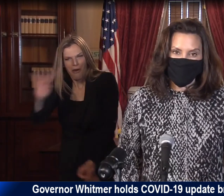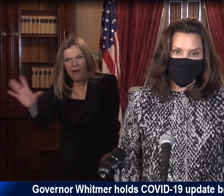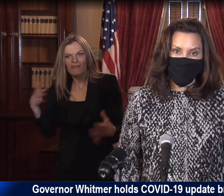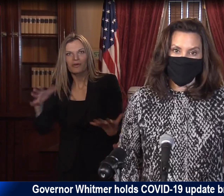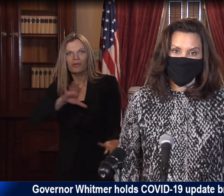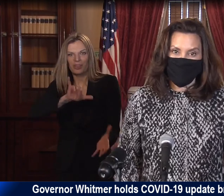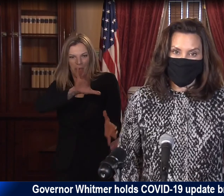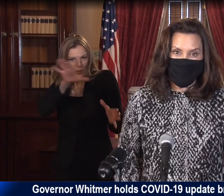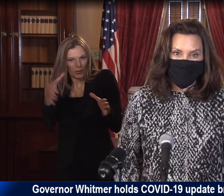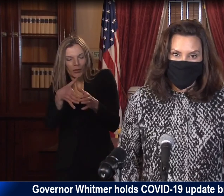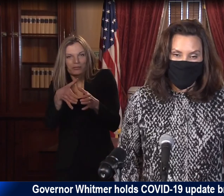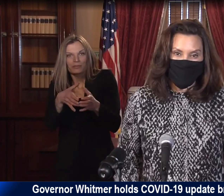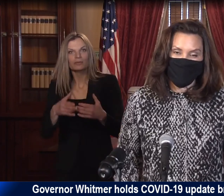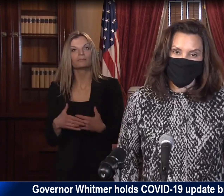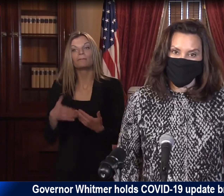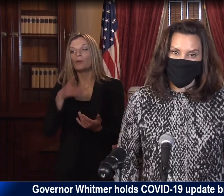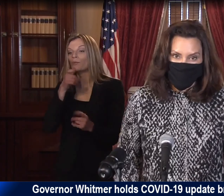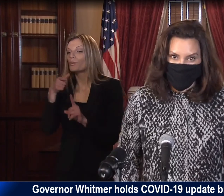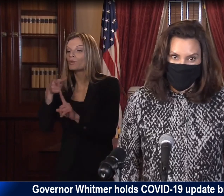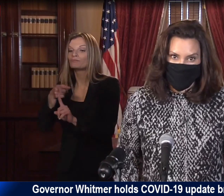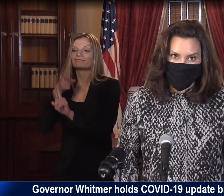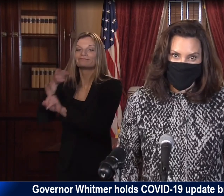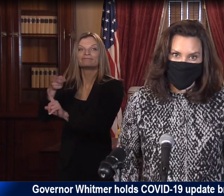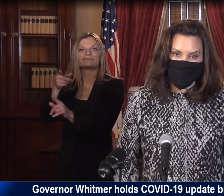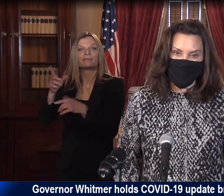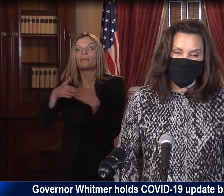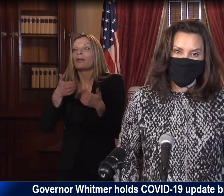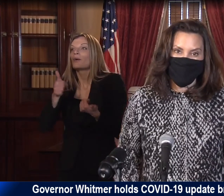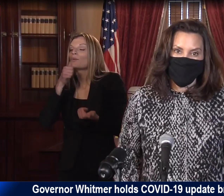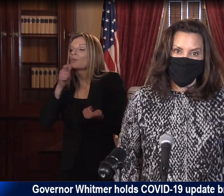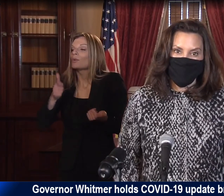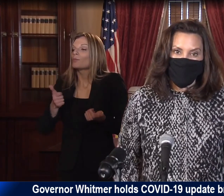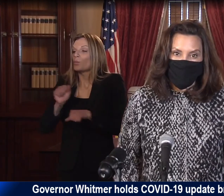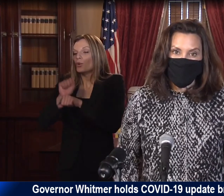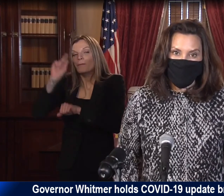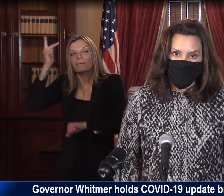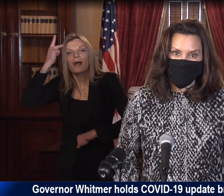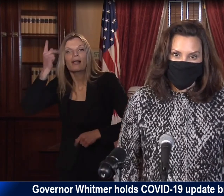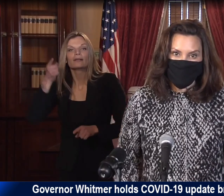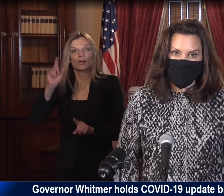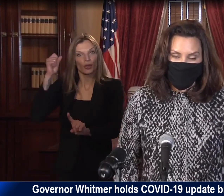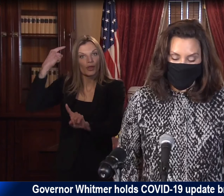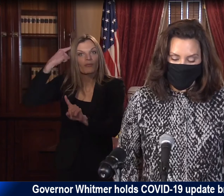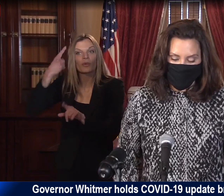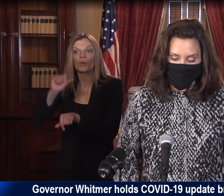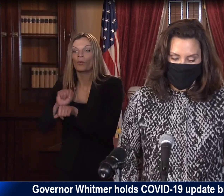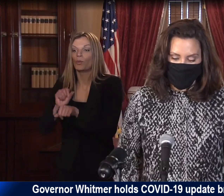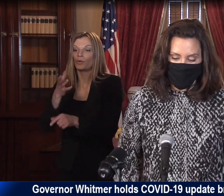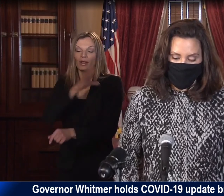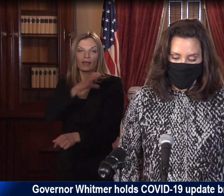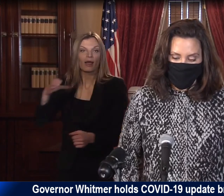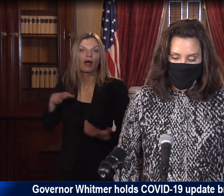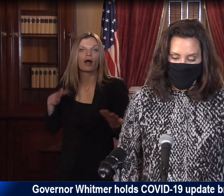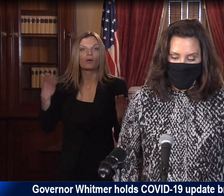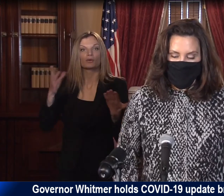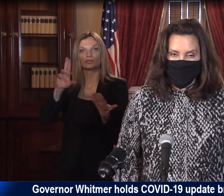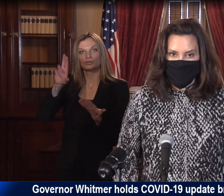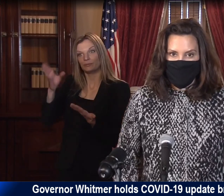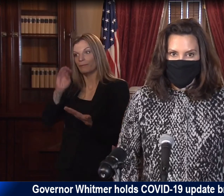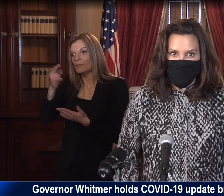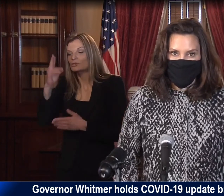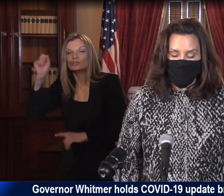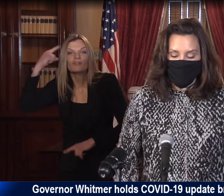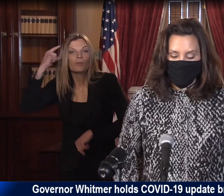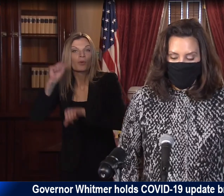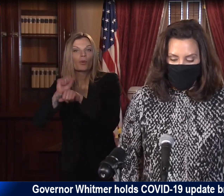or Secretary of State Benson or the Georgia Secretary of State or the United States Congress.